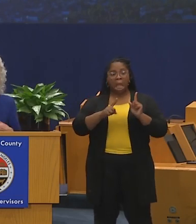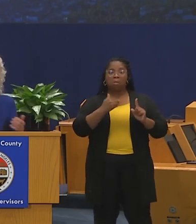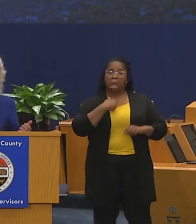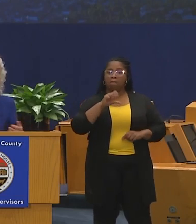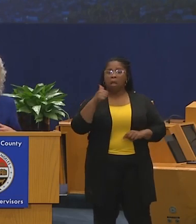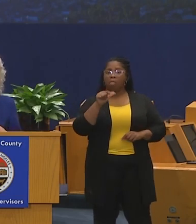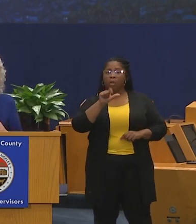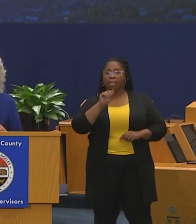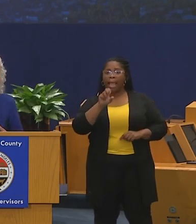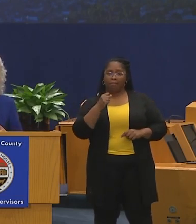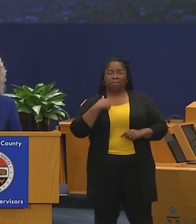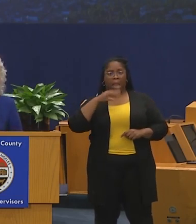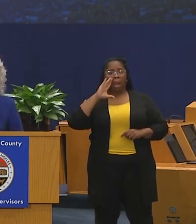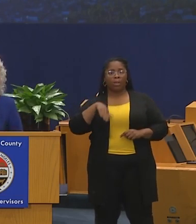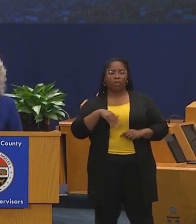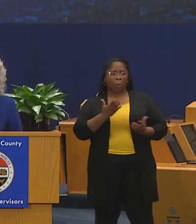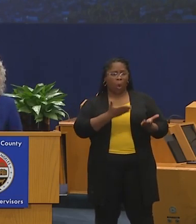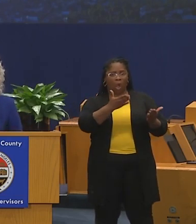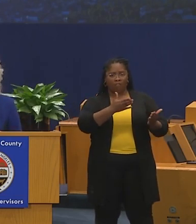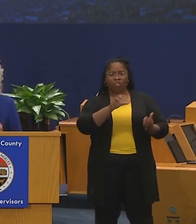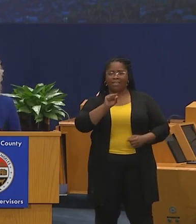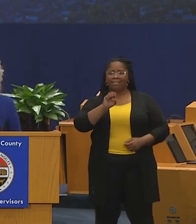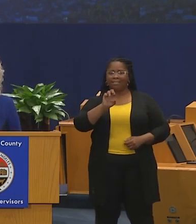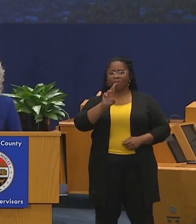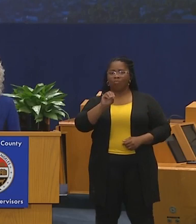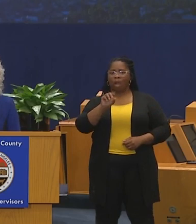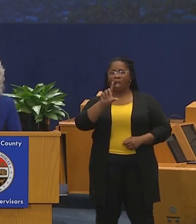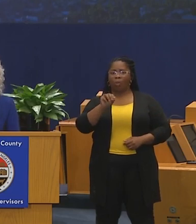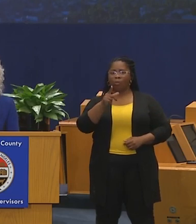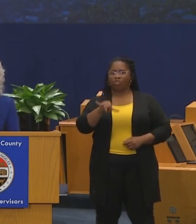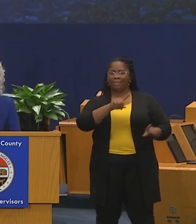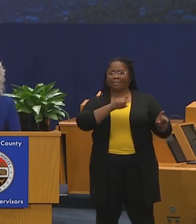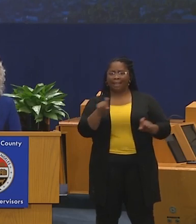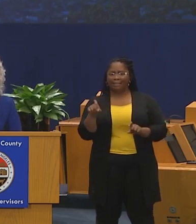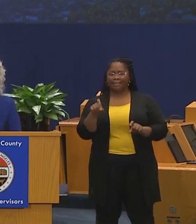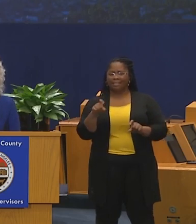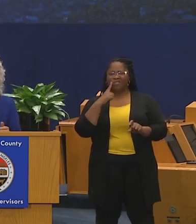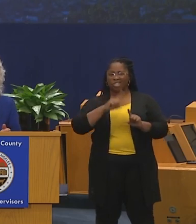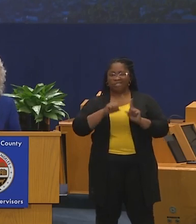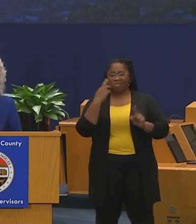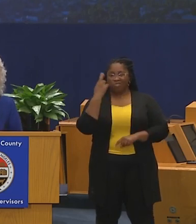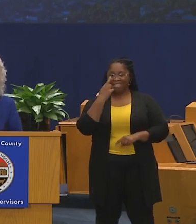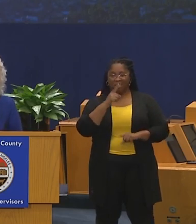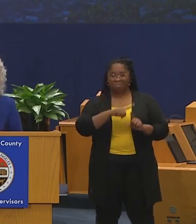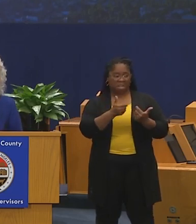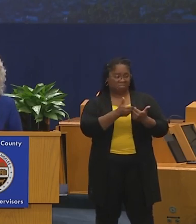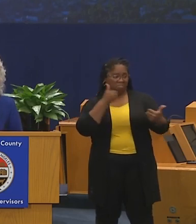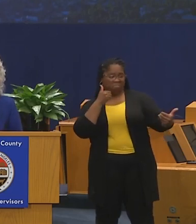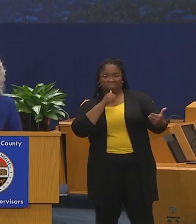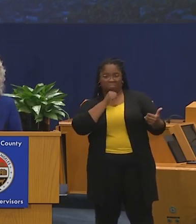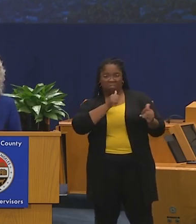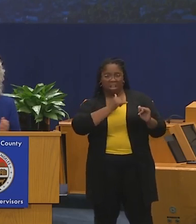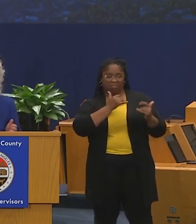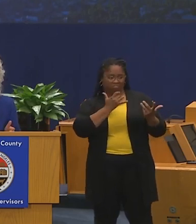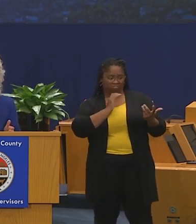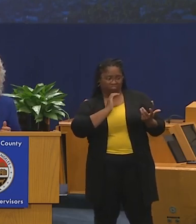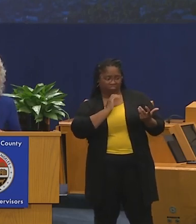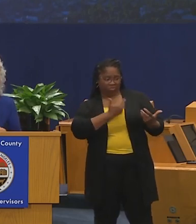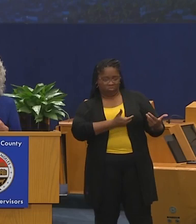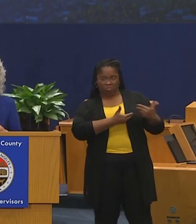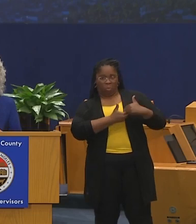are offering serology tests for different reasons. It's not connected to our effort here to do a